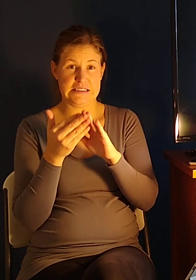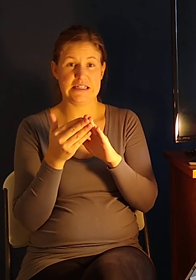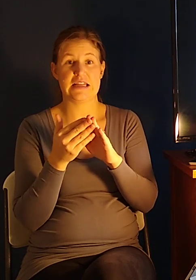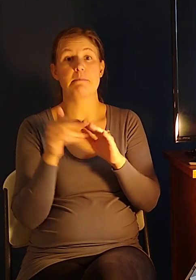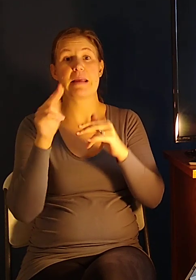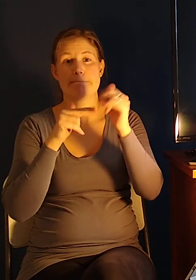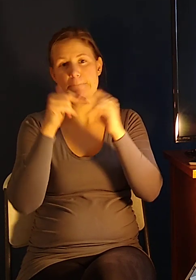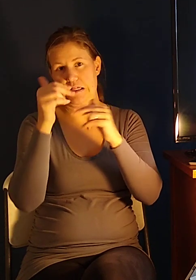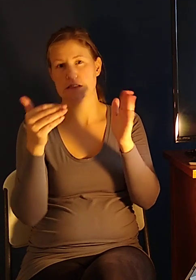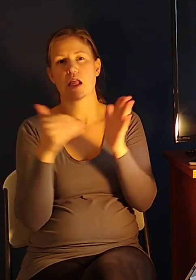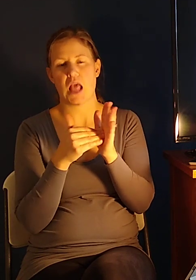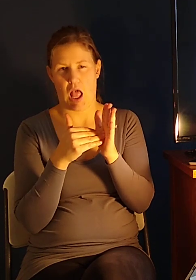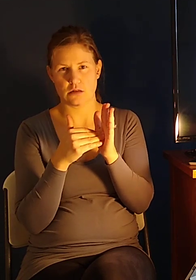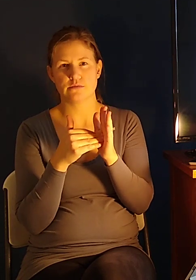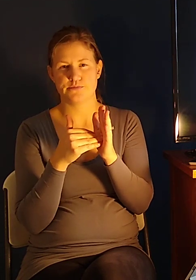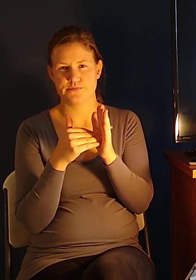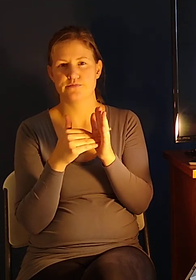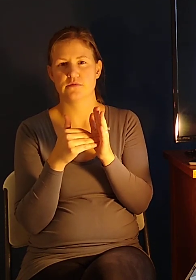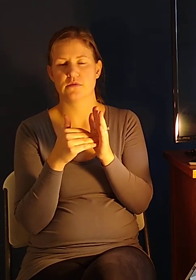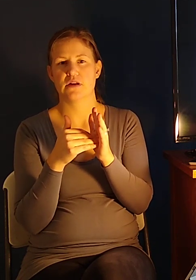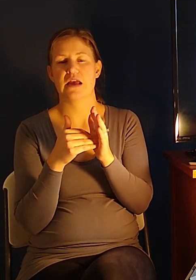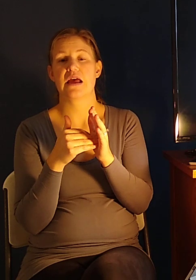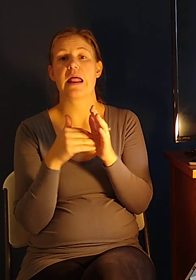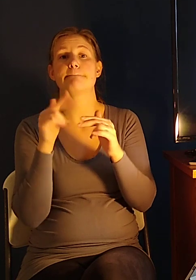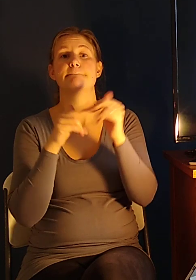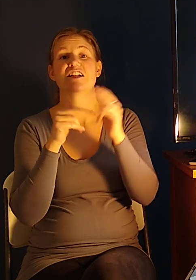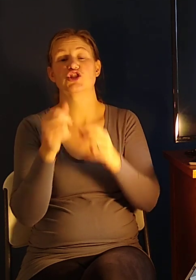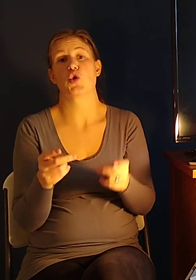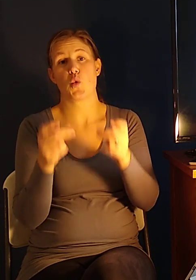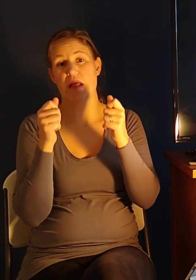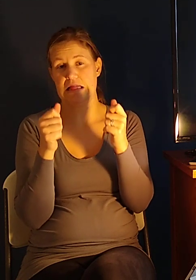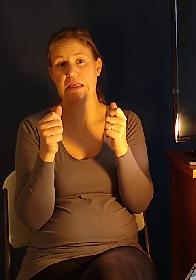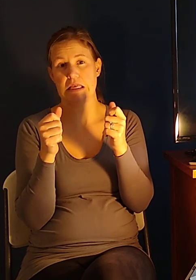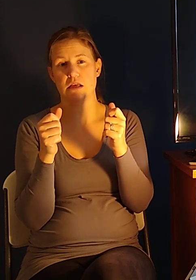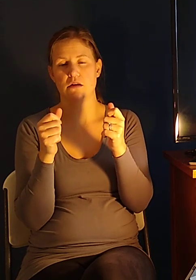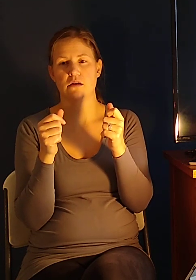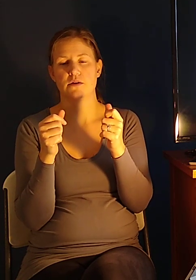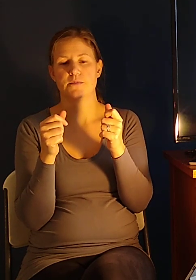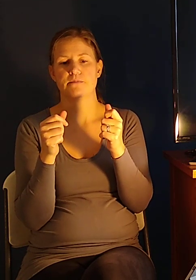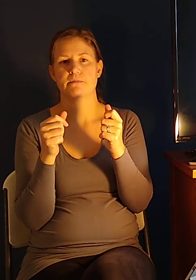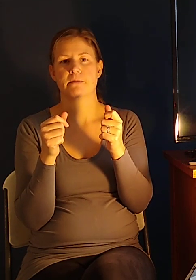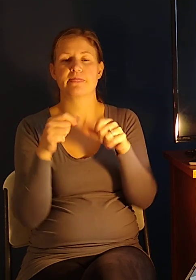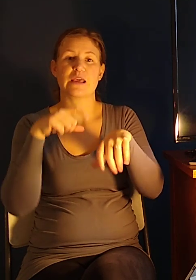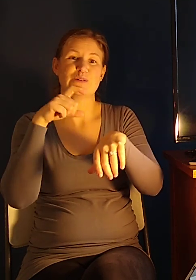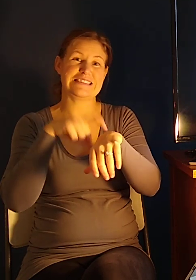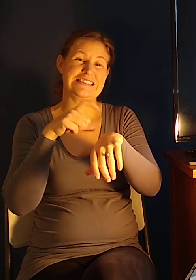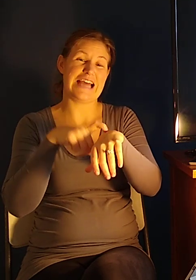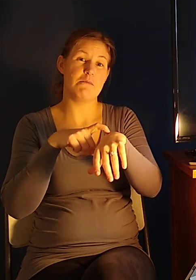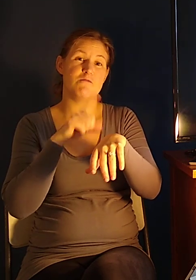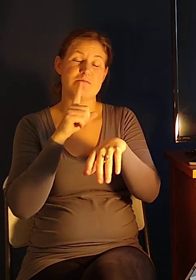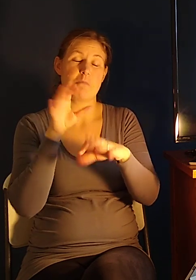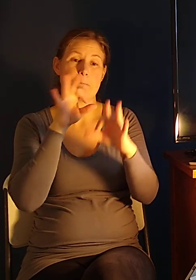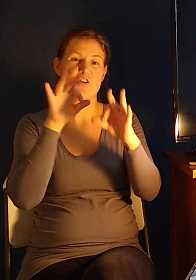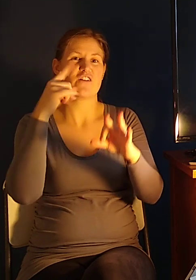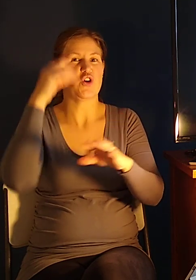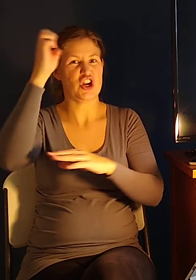rebuilt, and it be rebuilt quickly. Now, timing was perfect for European